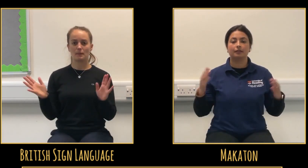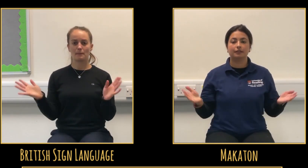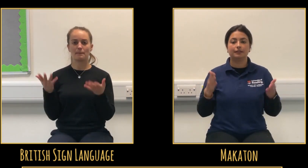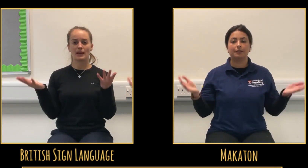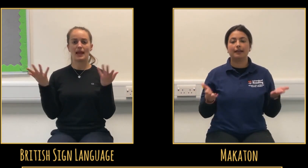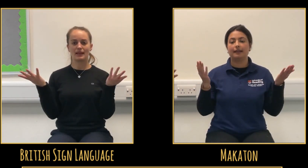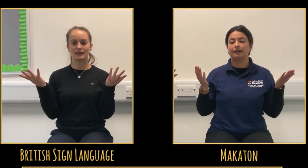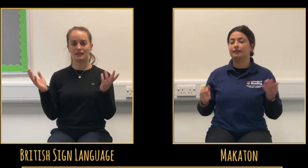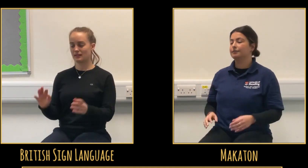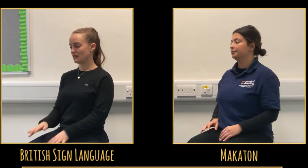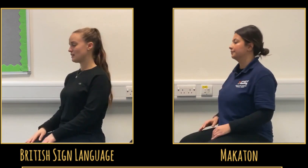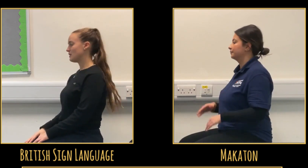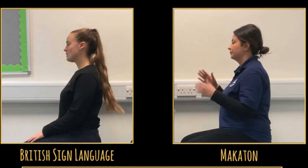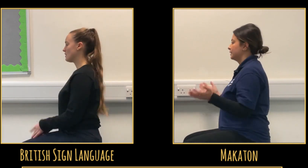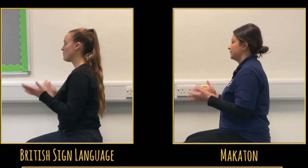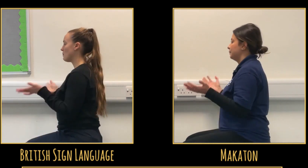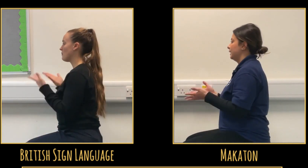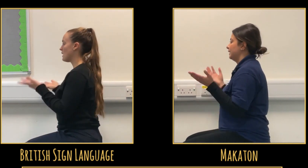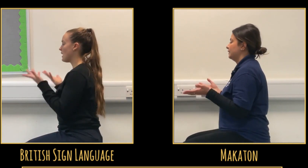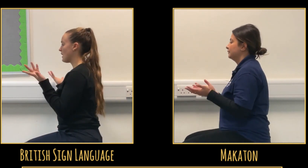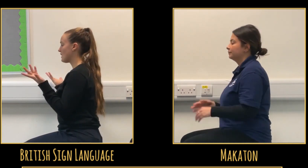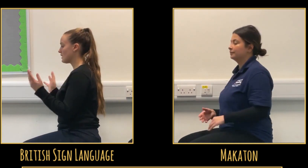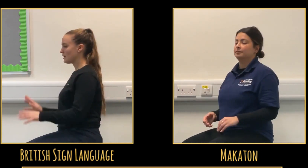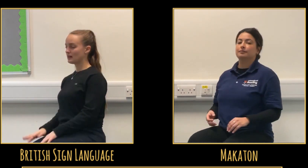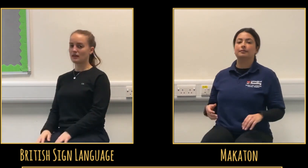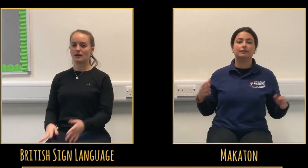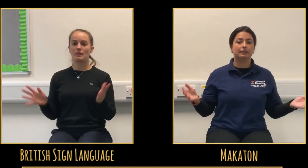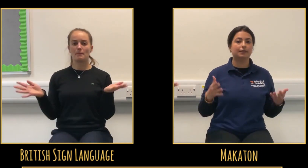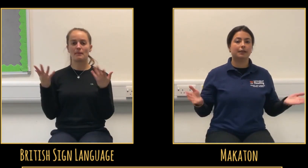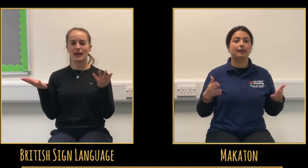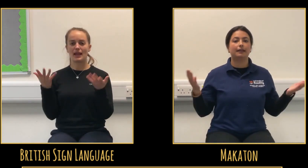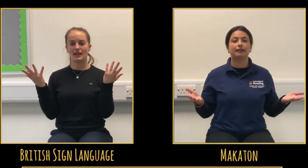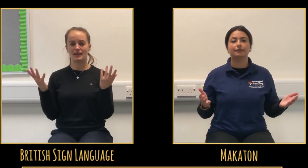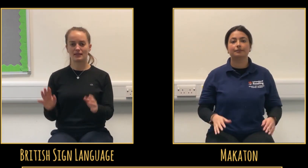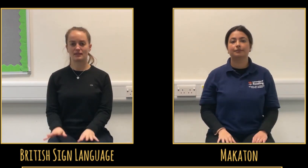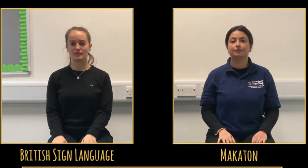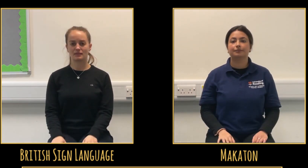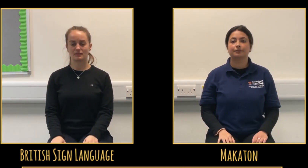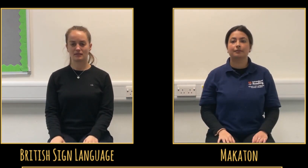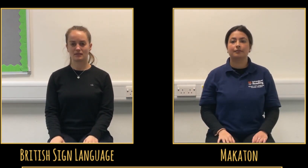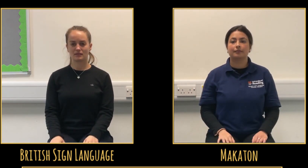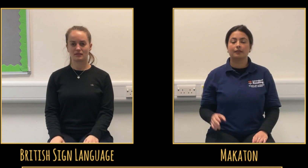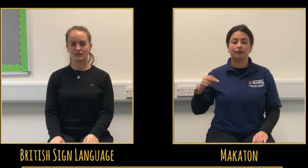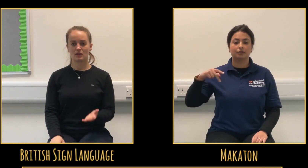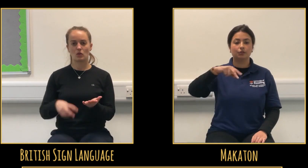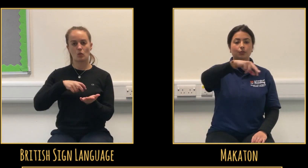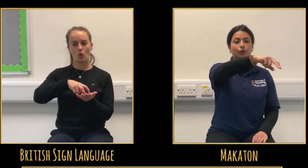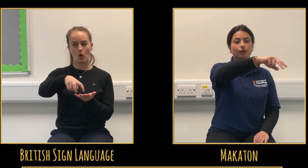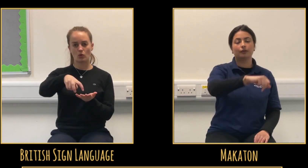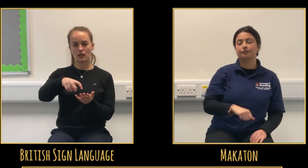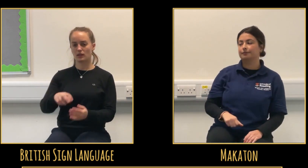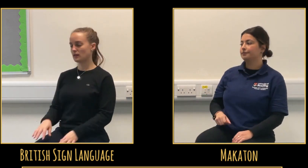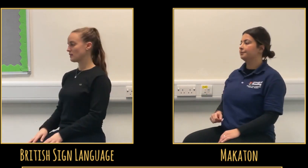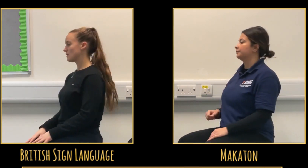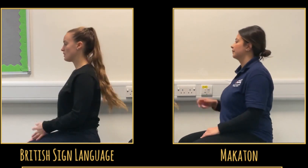play. To play. To play. To play. To walk. To